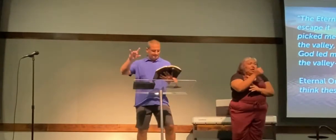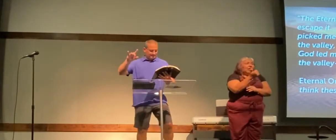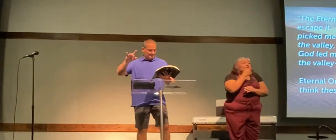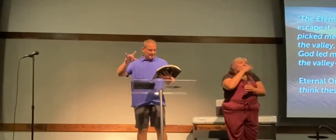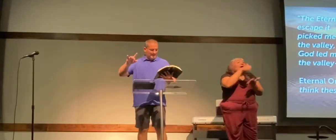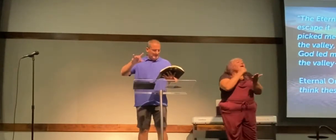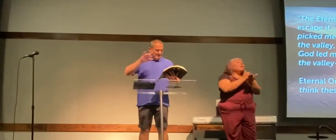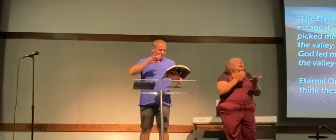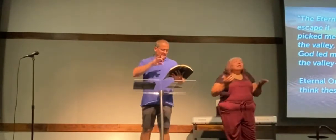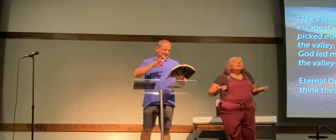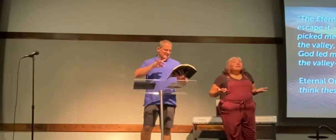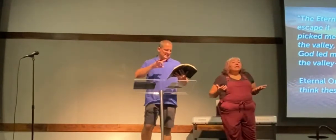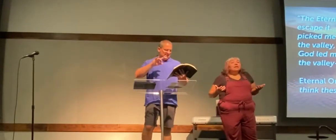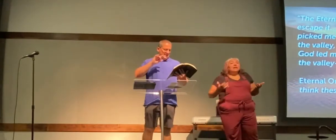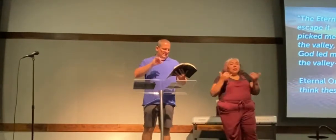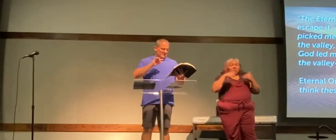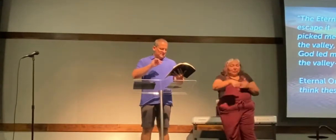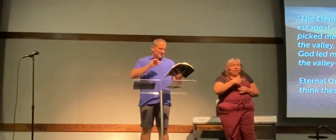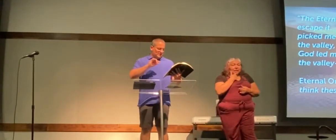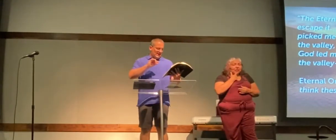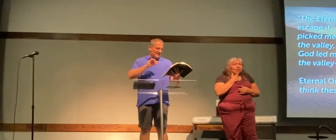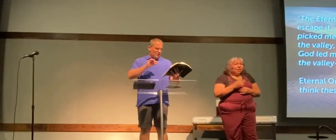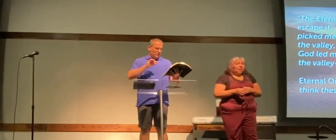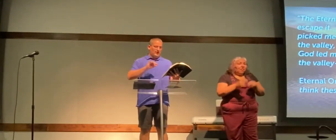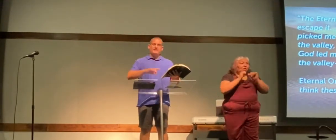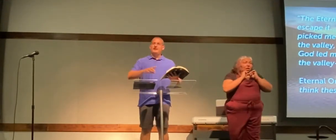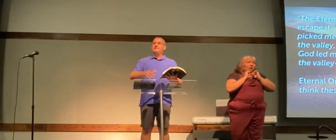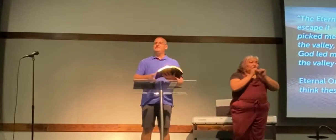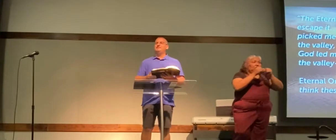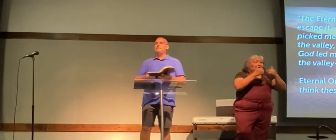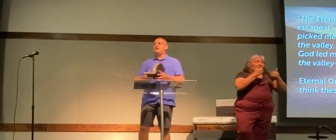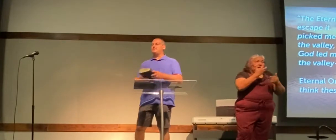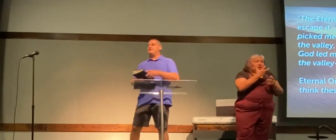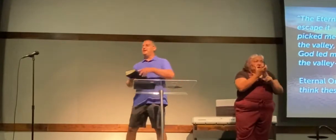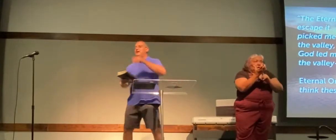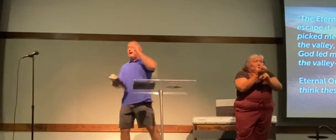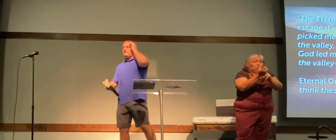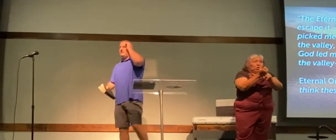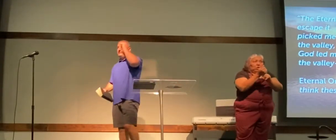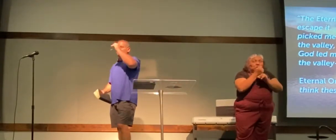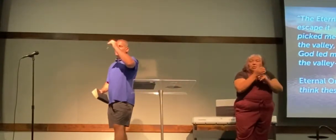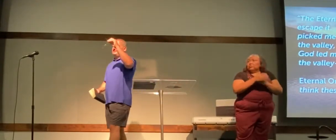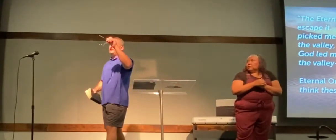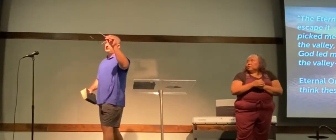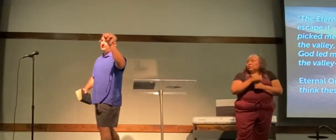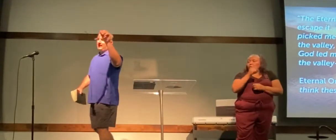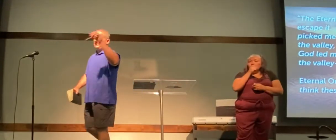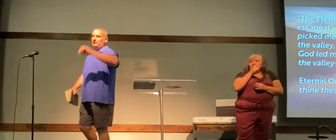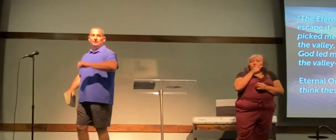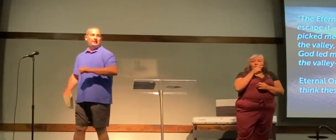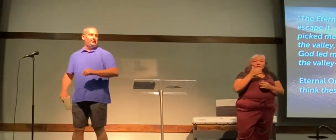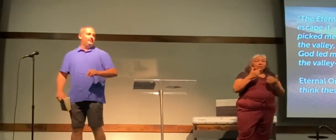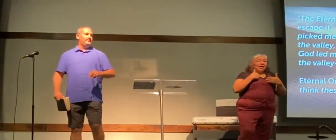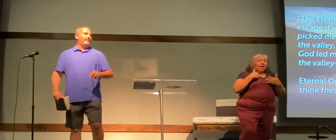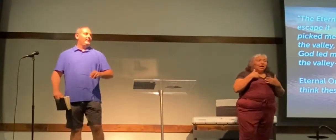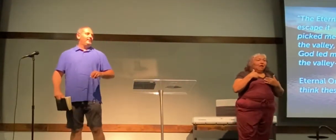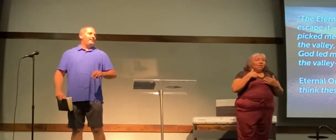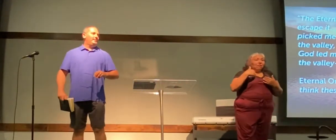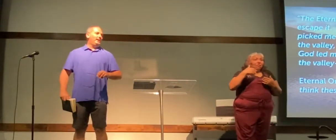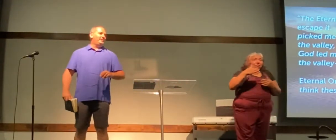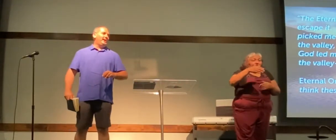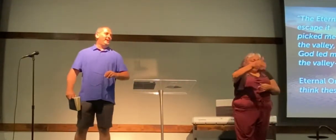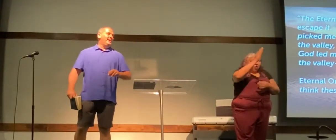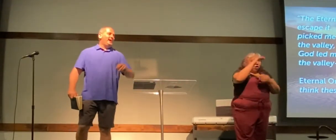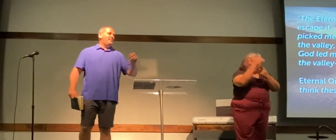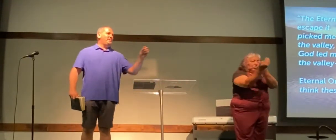Amen. So it says this, the eternal had a hold on me. Let me just pause right there. How many of you want the eternal to have a hold on you?